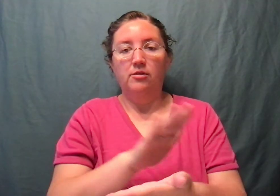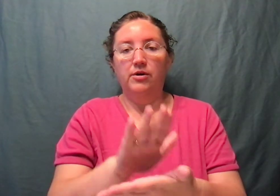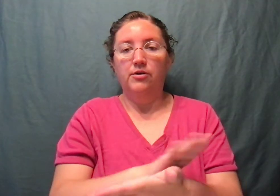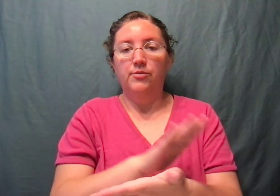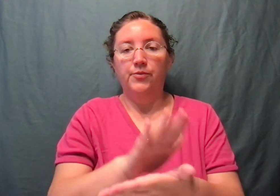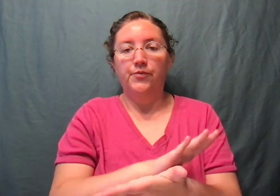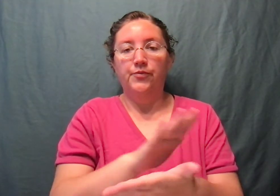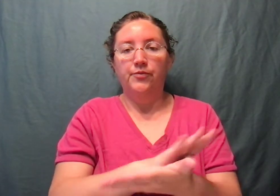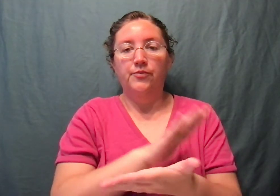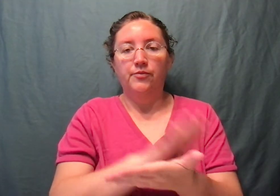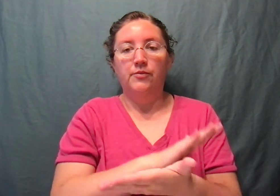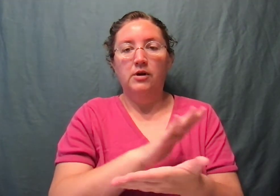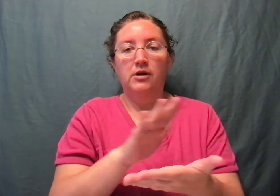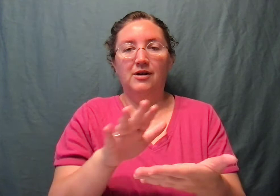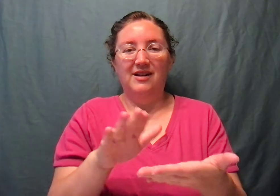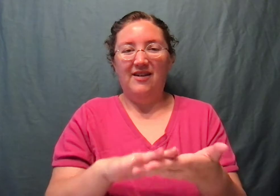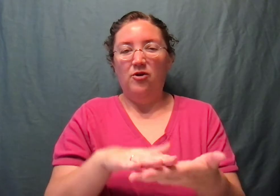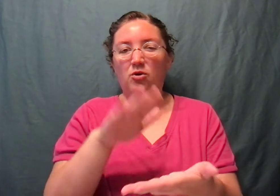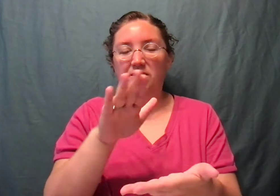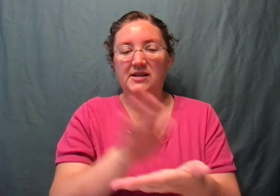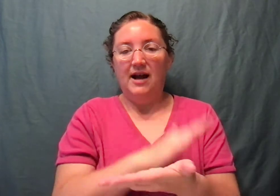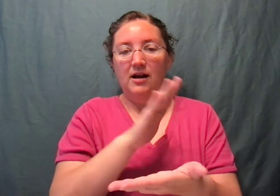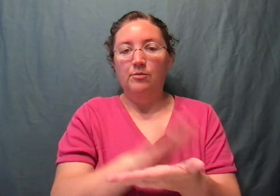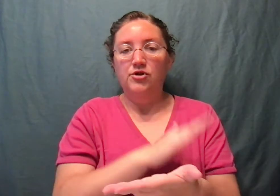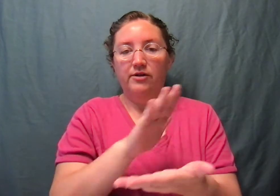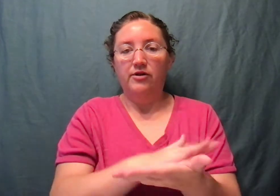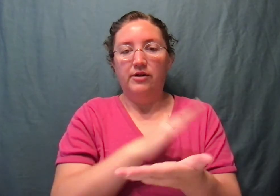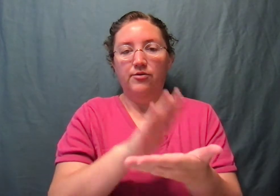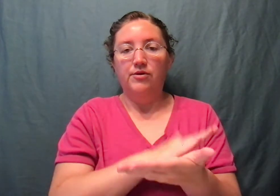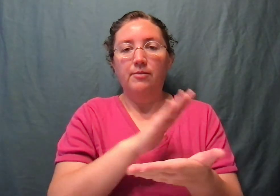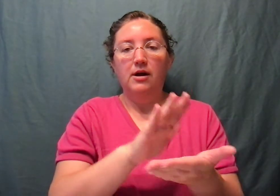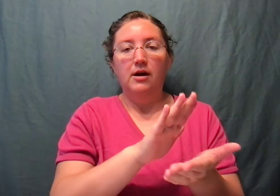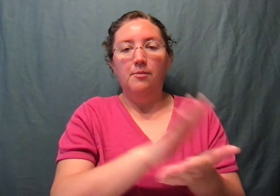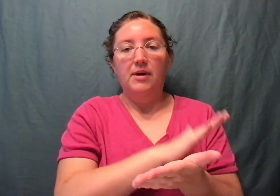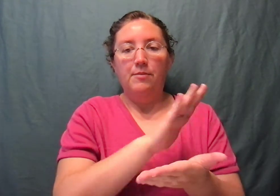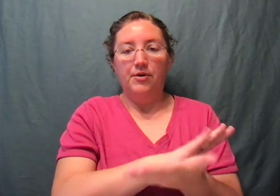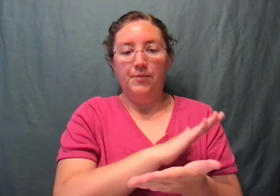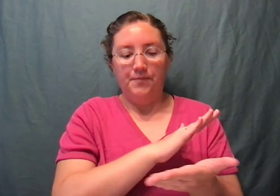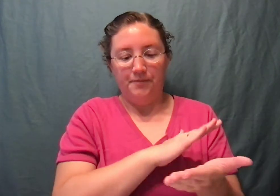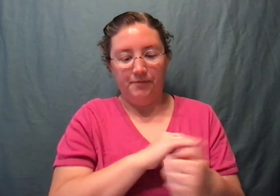elbow. I have a whole stack. I'm shuffling through them. Paper.